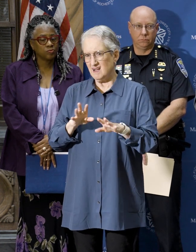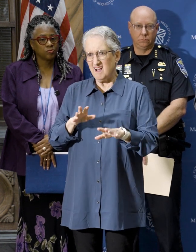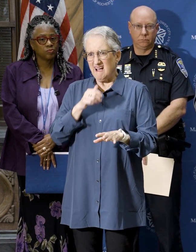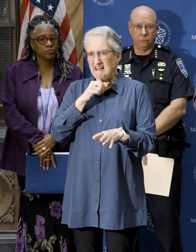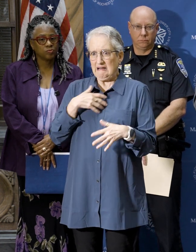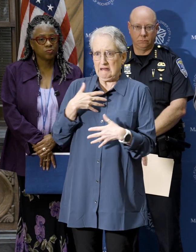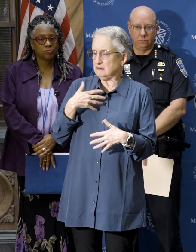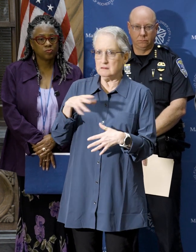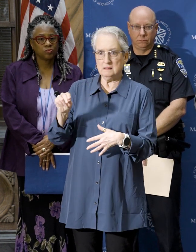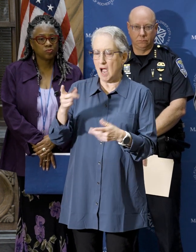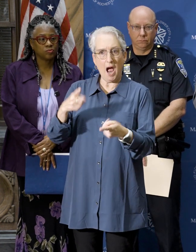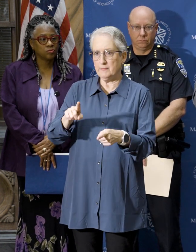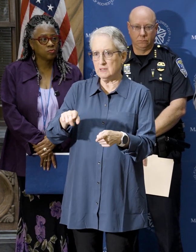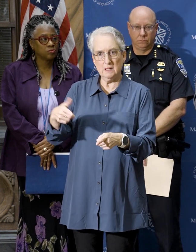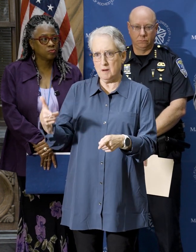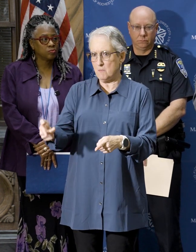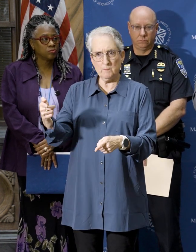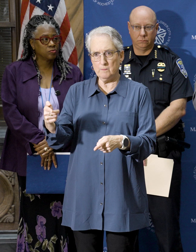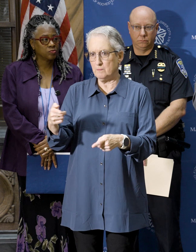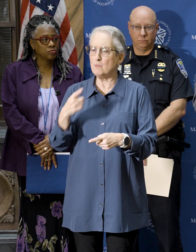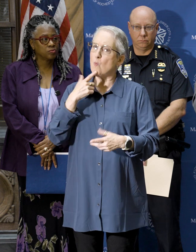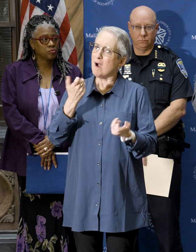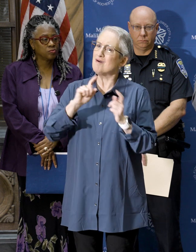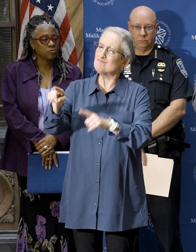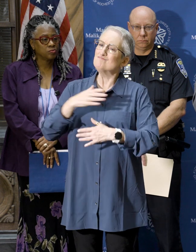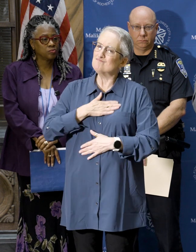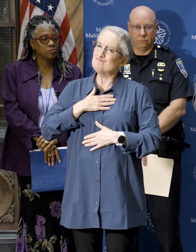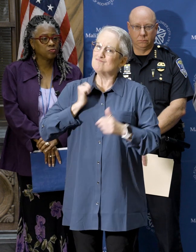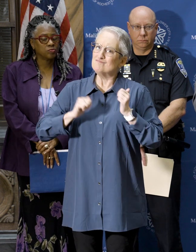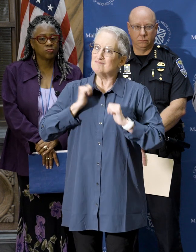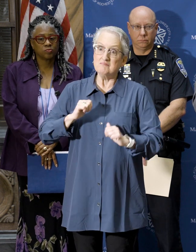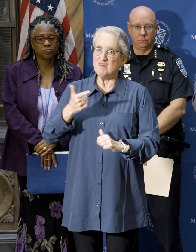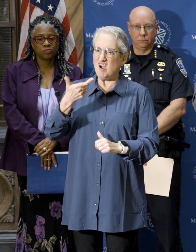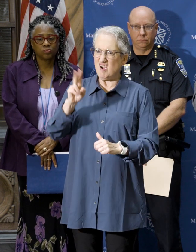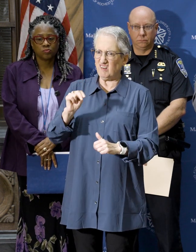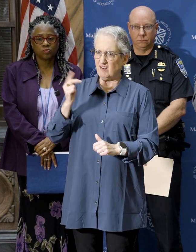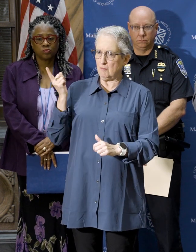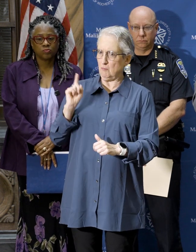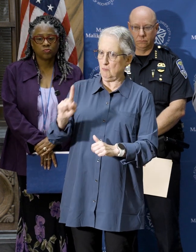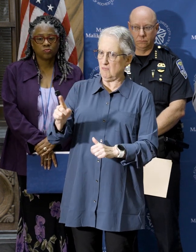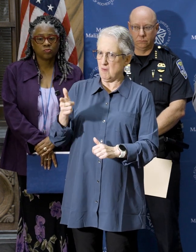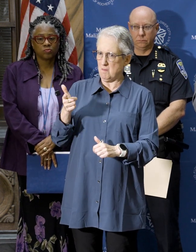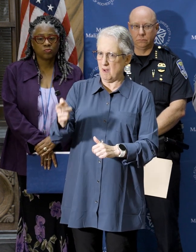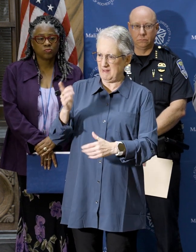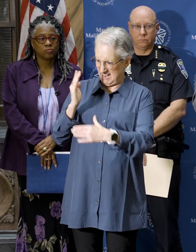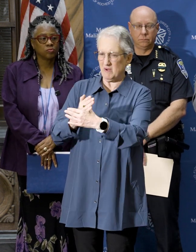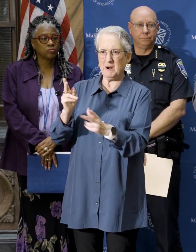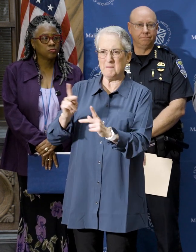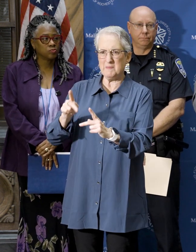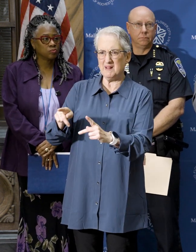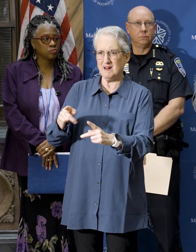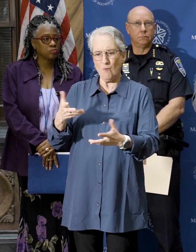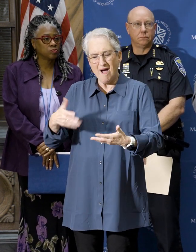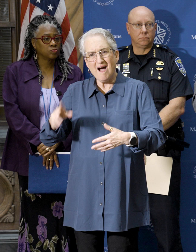can come and carry a firearm in the open and interrupt the vast majority of Rochesterians that are going out to have a good time over the weekend, you got